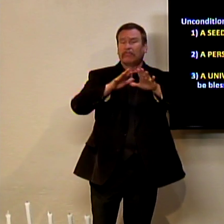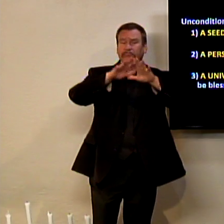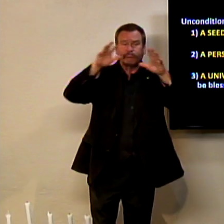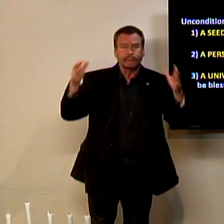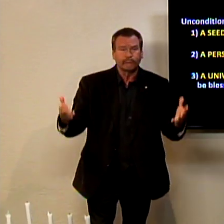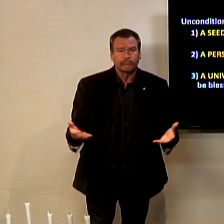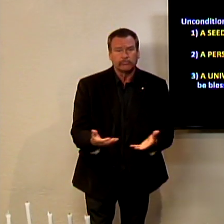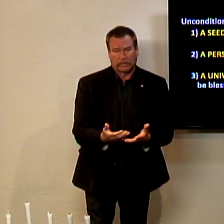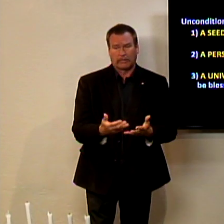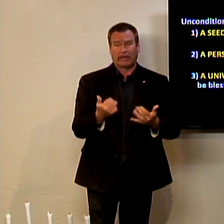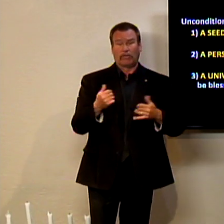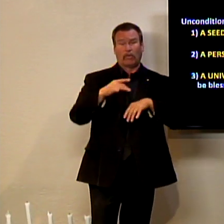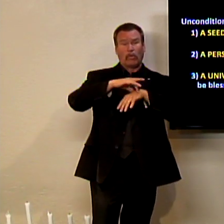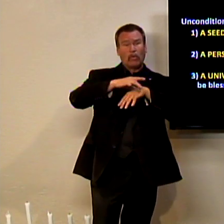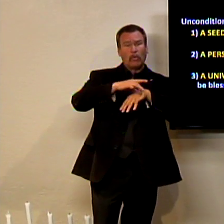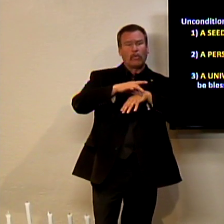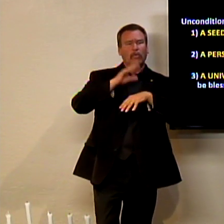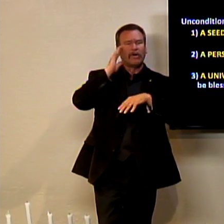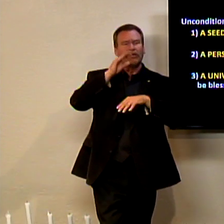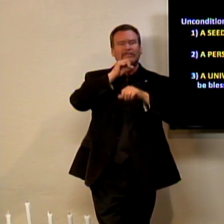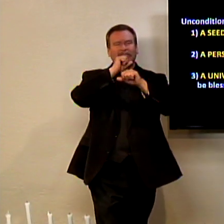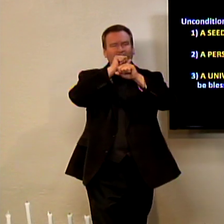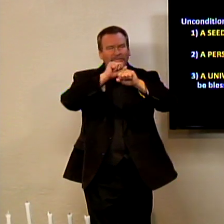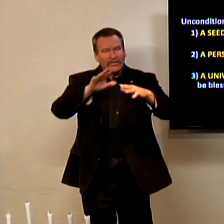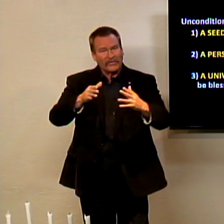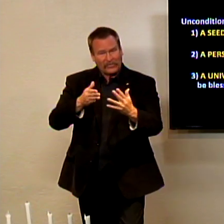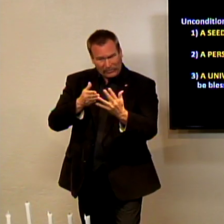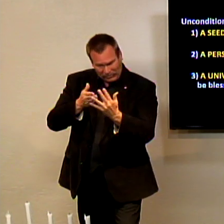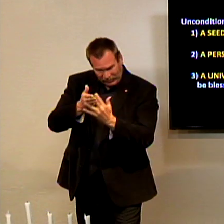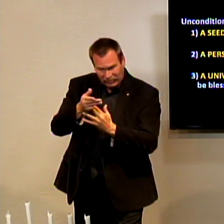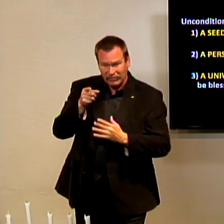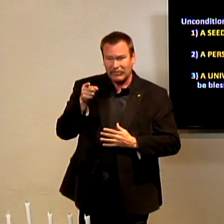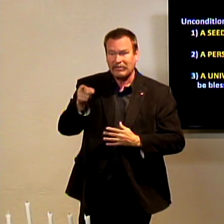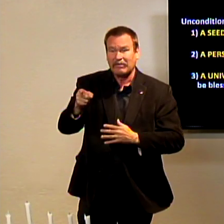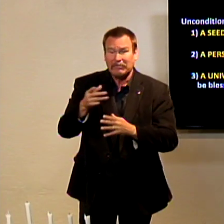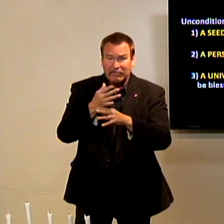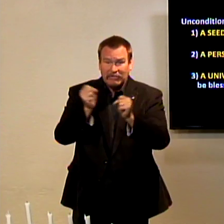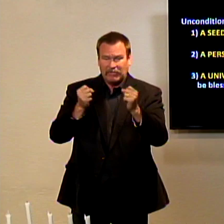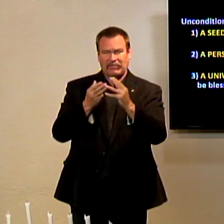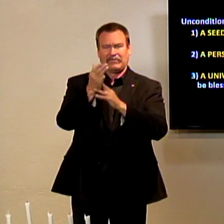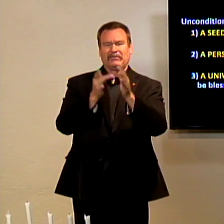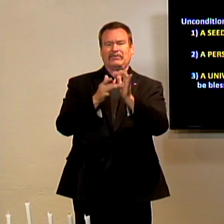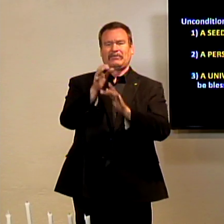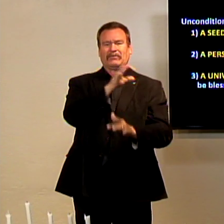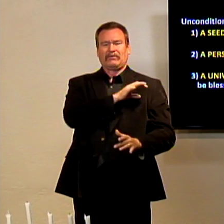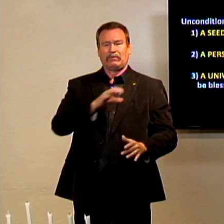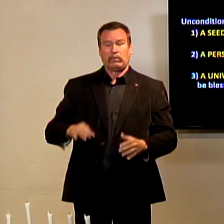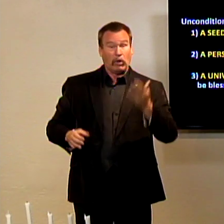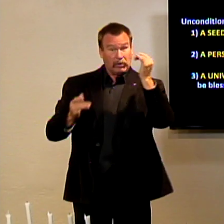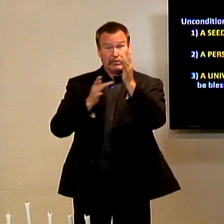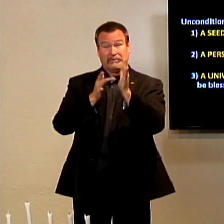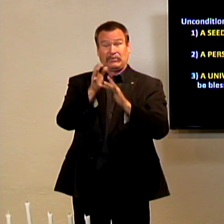was a universal blessing. For all of the people on the earth, they will be blessed through you.